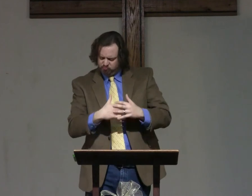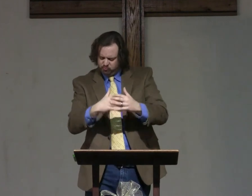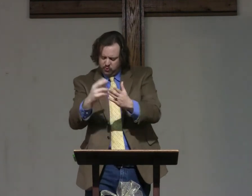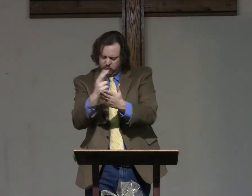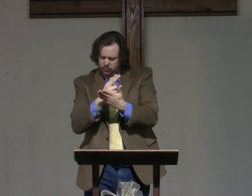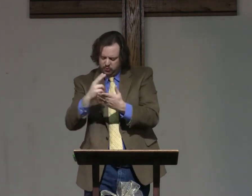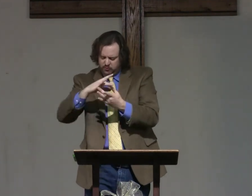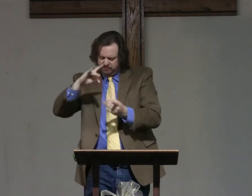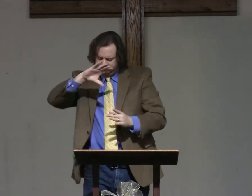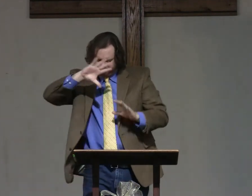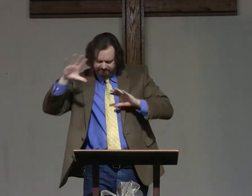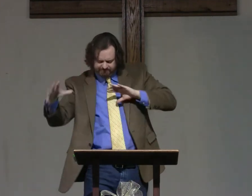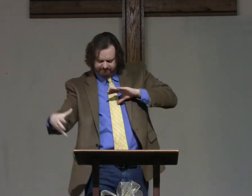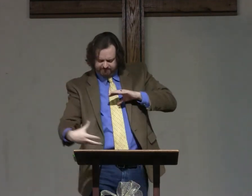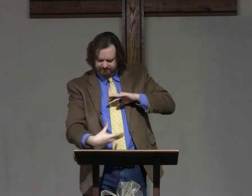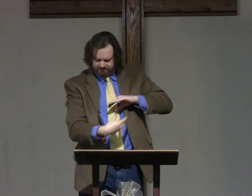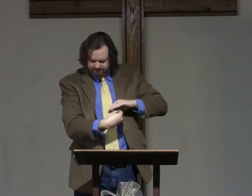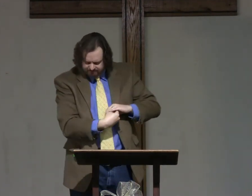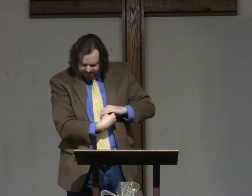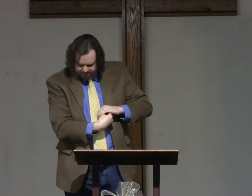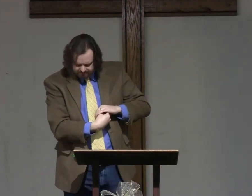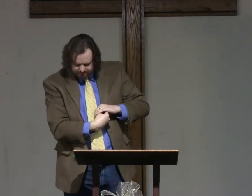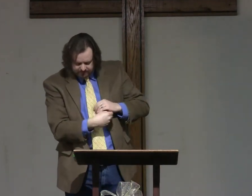was conceived by the Holy Spirit.